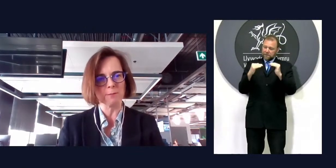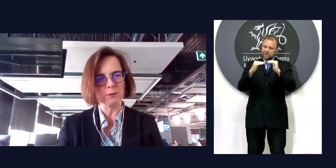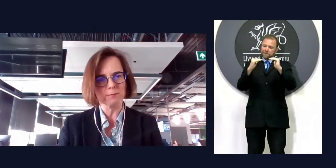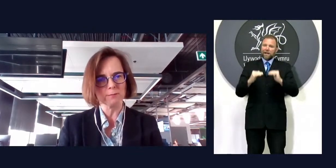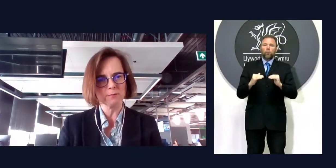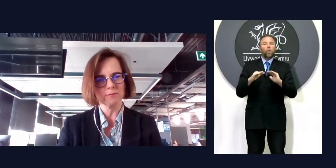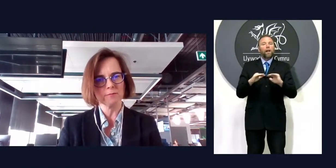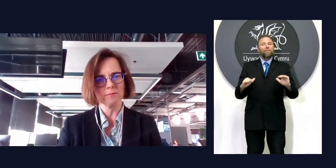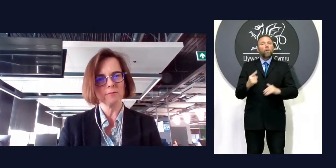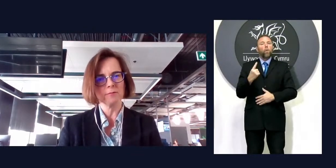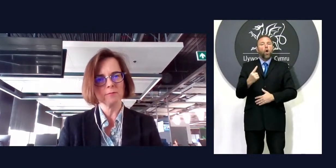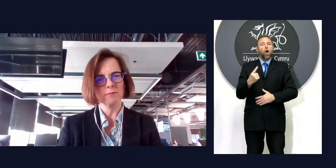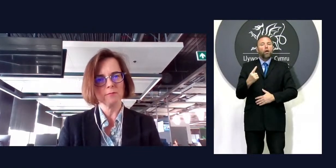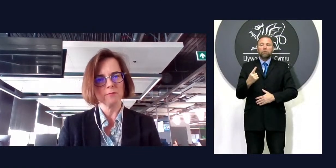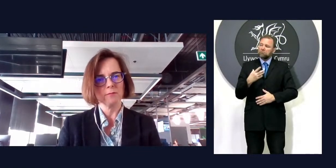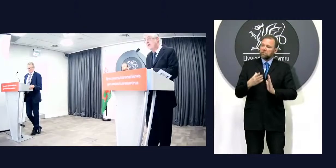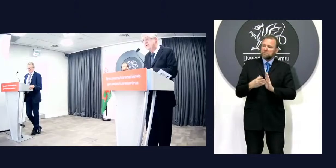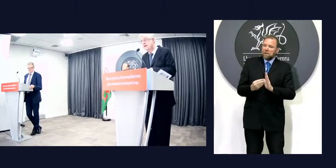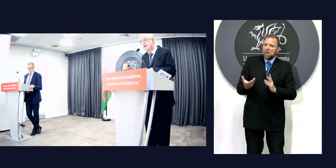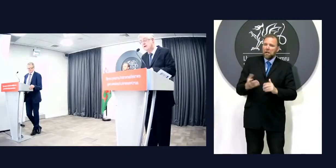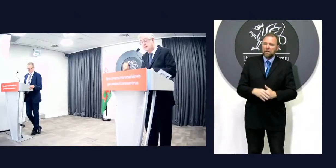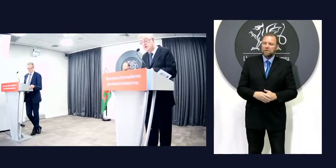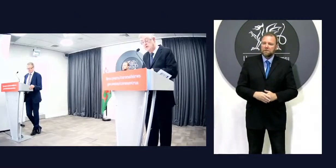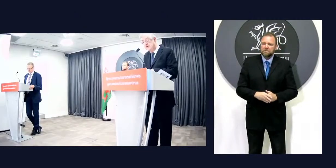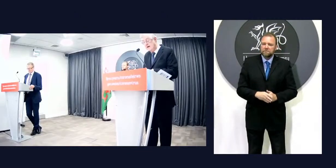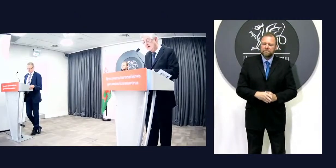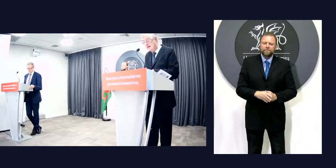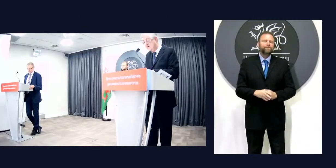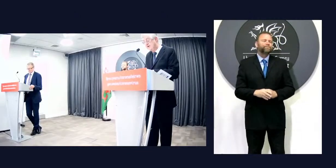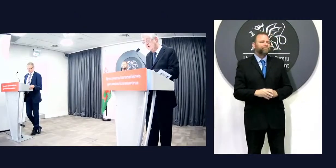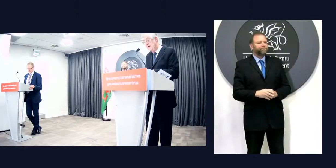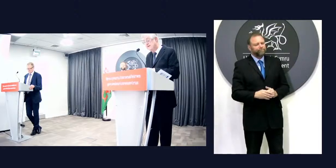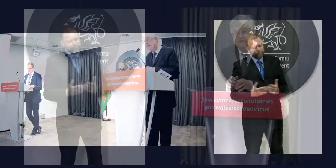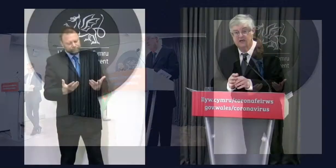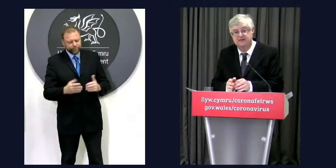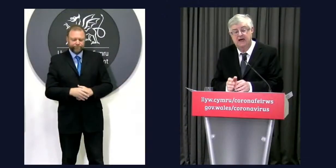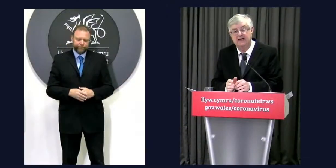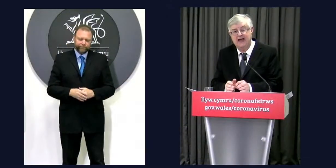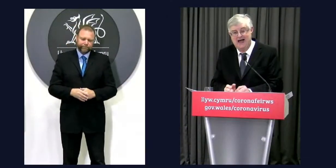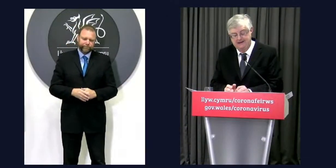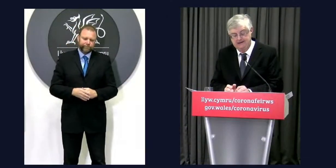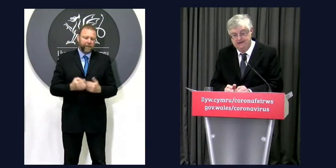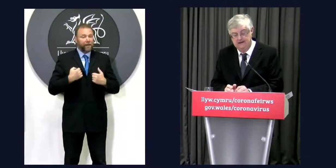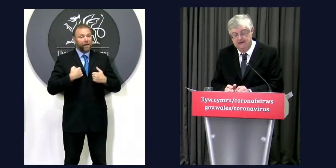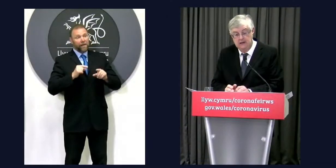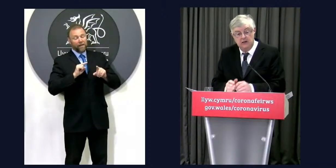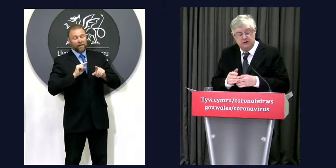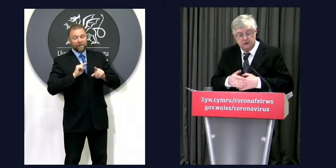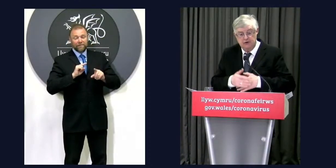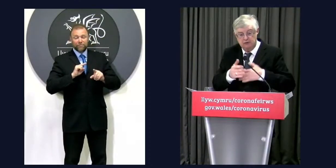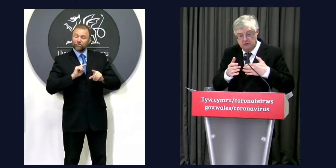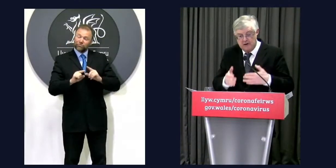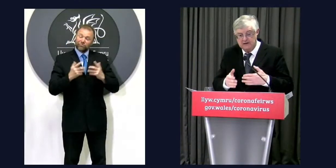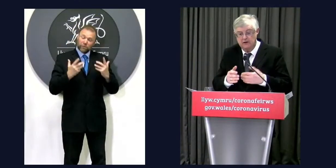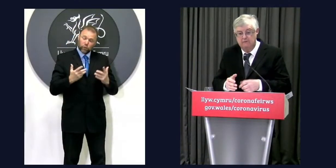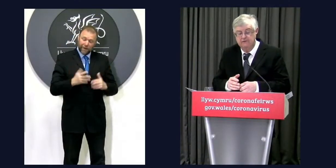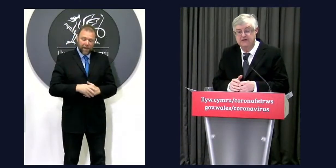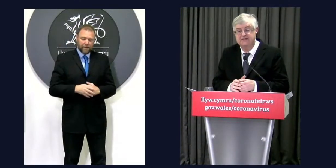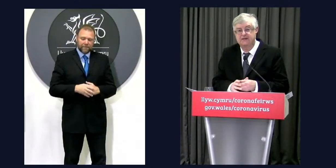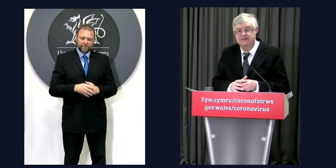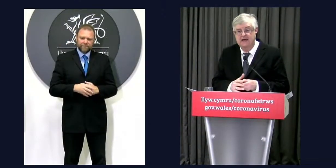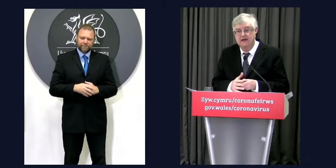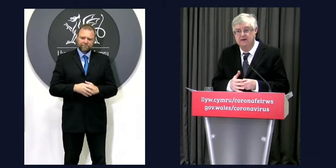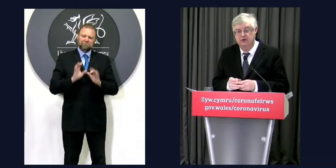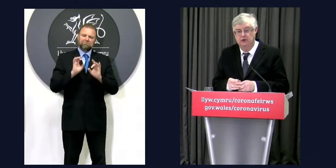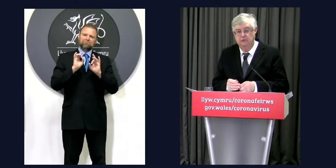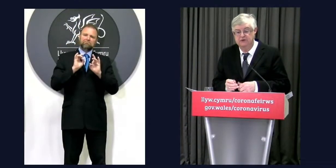1, for example? Well, what I've tried to do today is to be as definite as I can during the remainder of